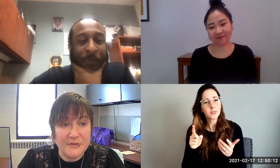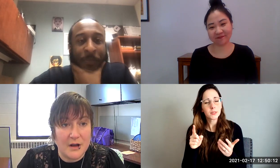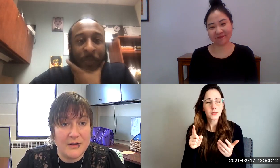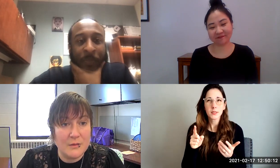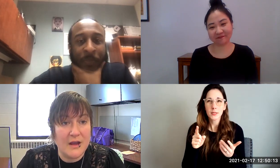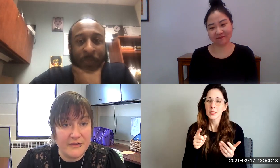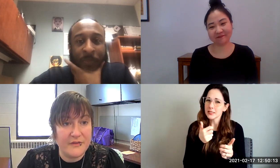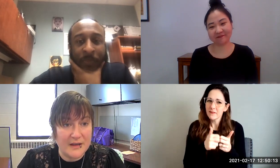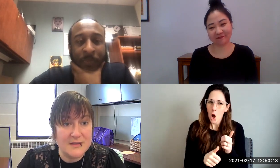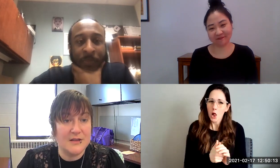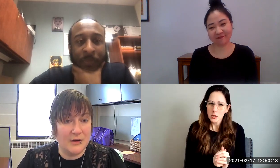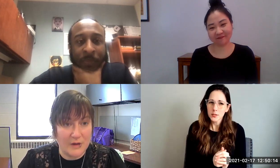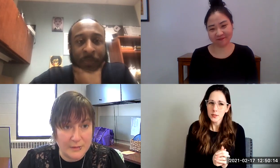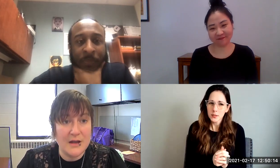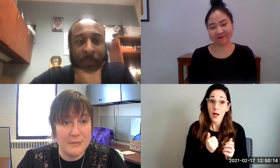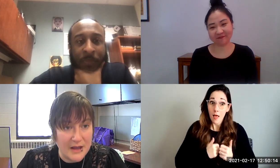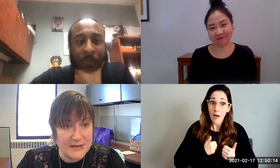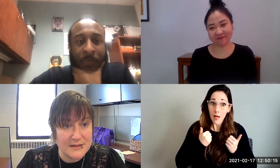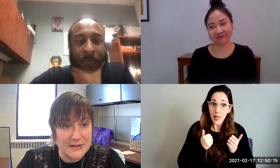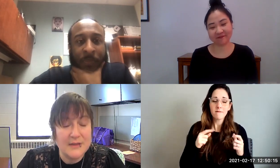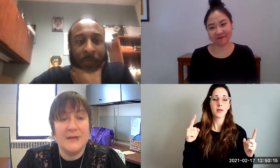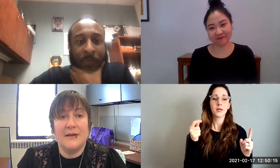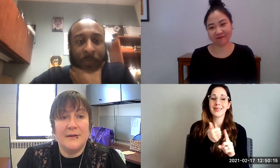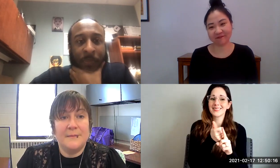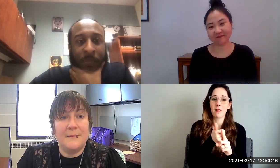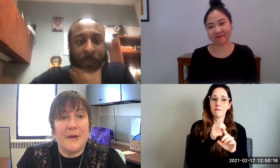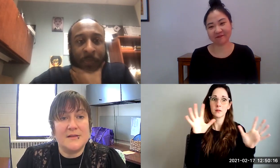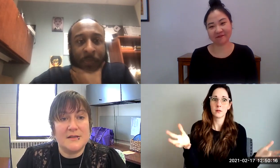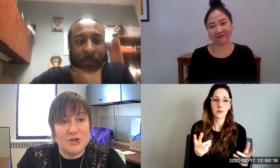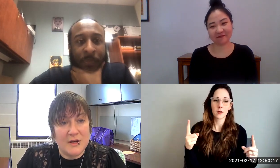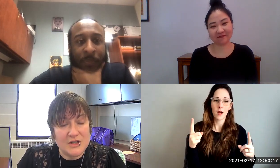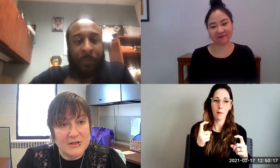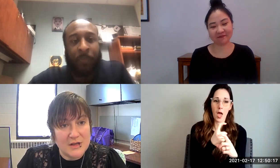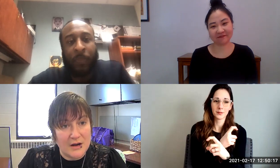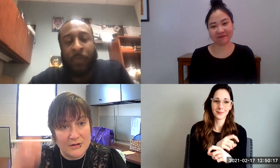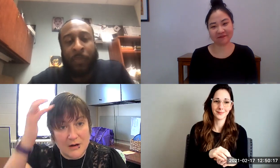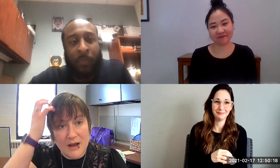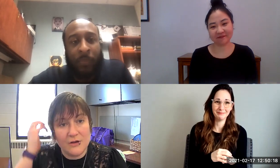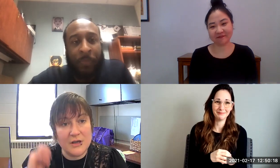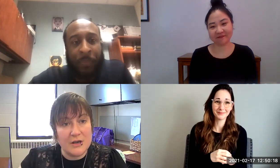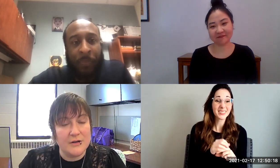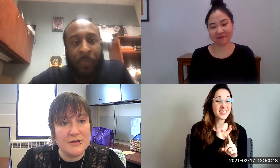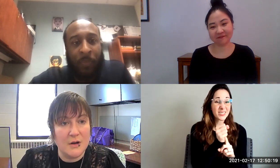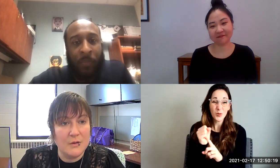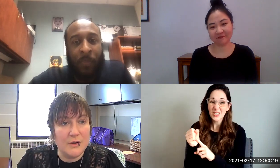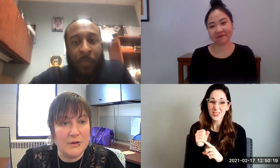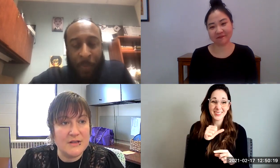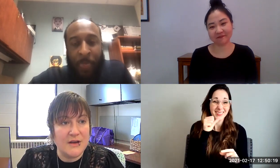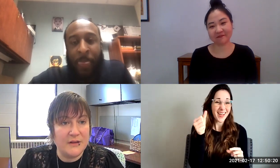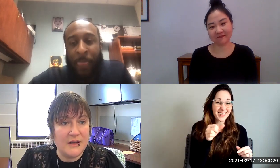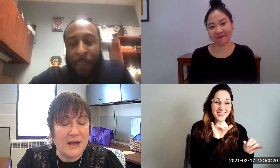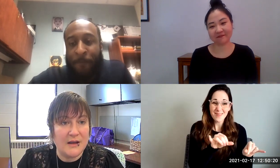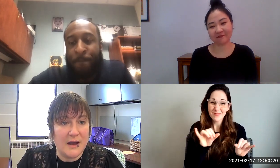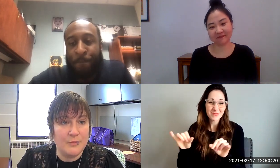it's difficult. Life is incredibly complex and situations are not cookie cutter. So,